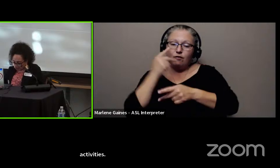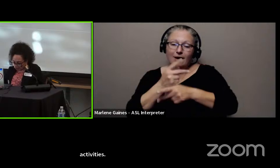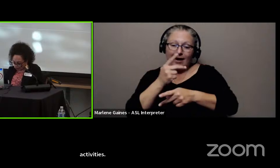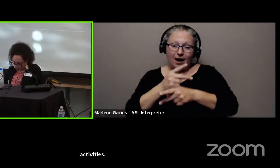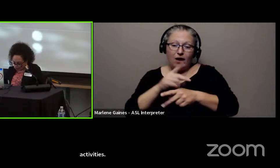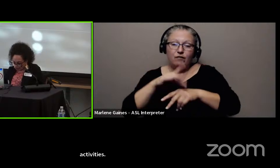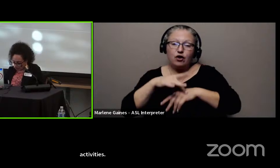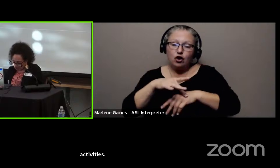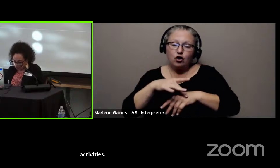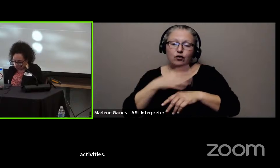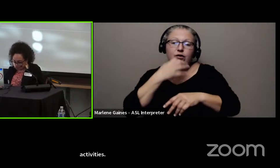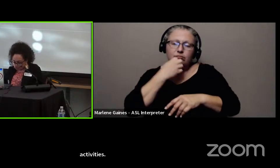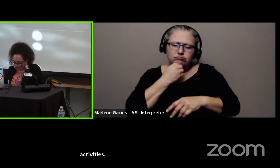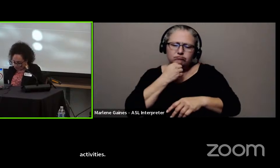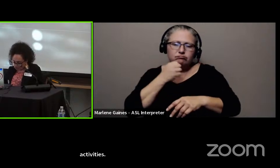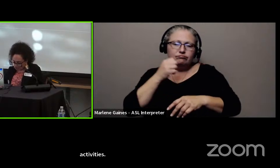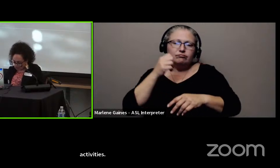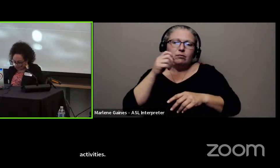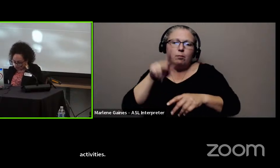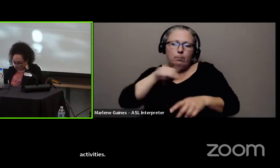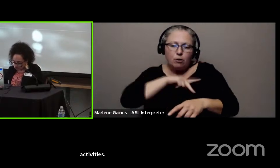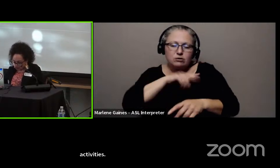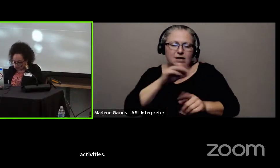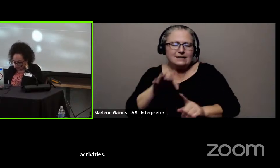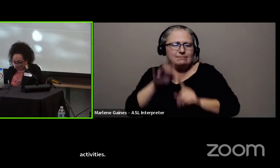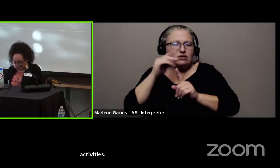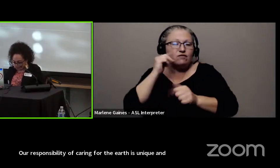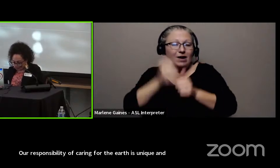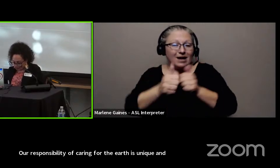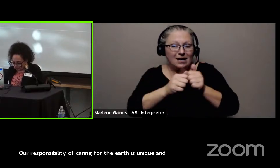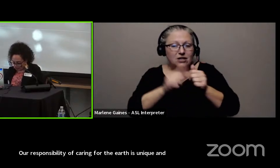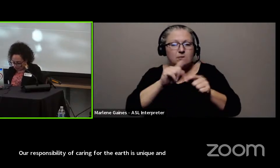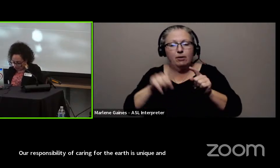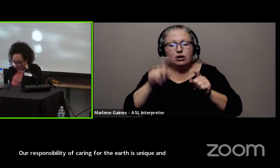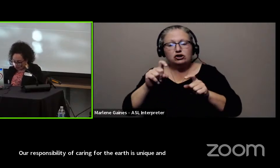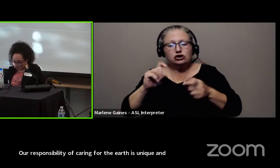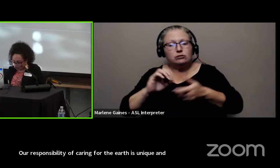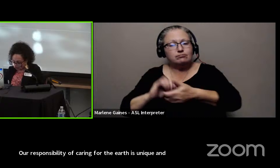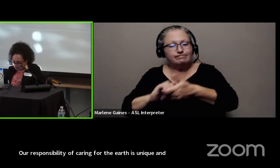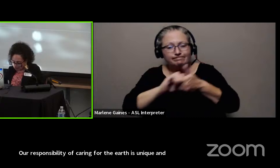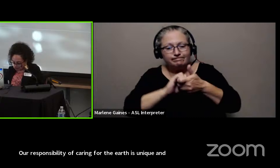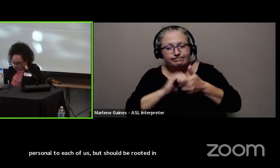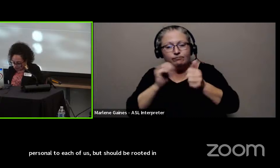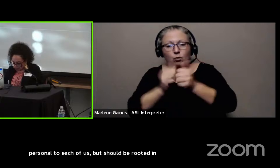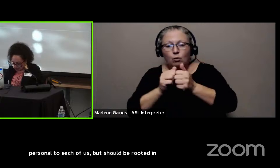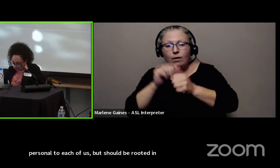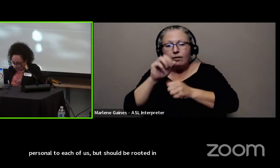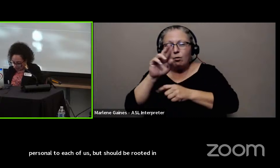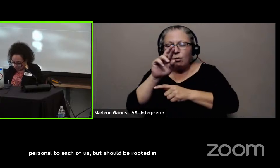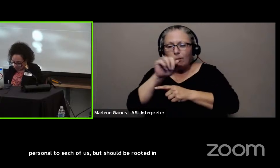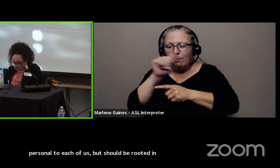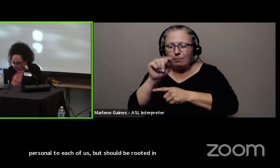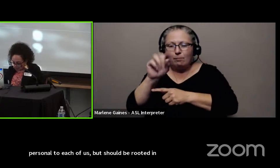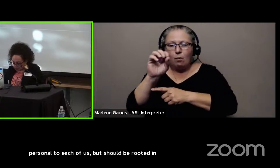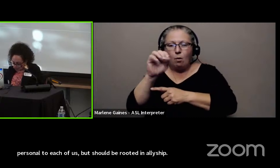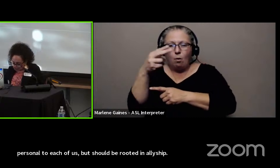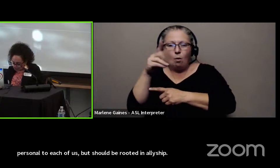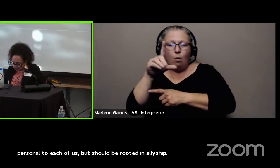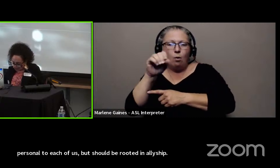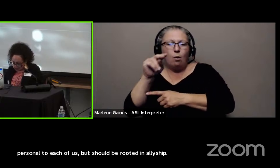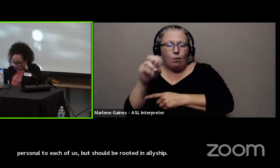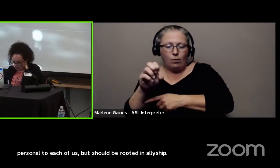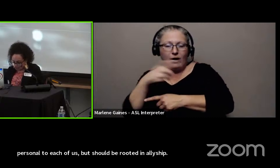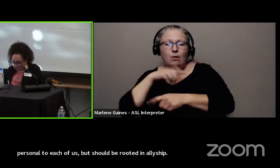is unique and personal to each of us, but should be rooted in allyship with the Ramaytush Ohlone, so we can